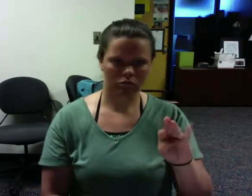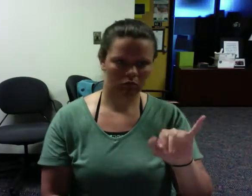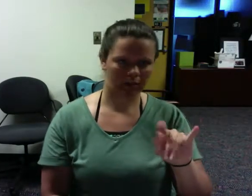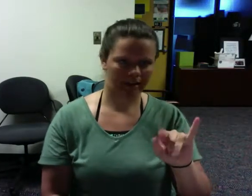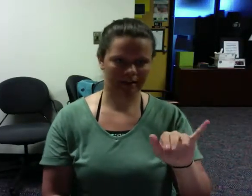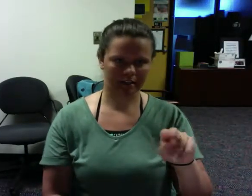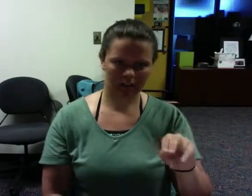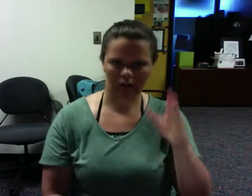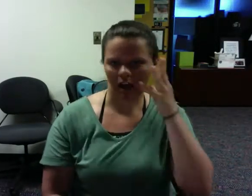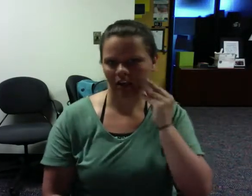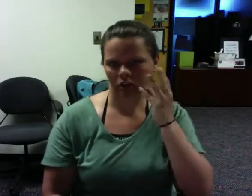Nick?